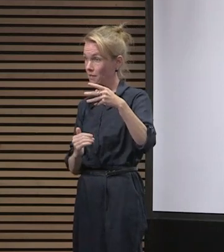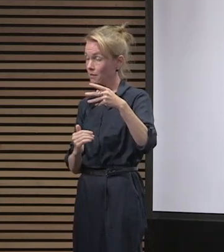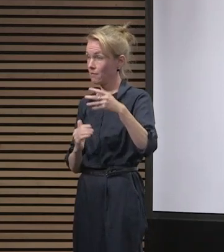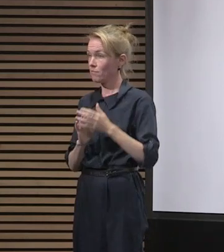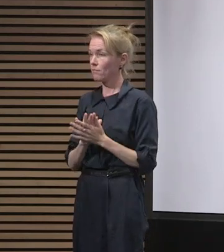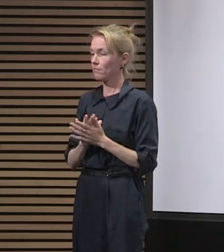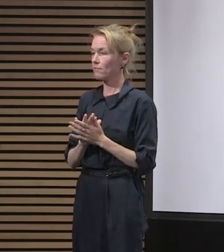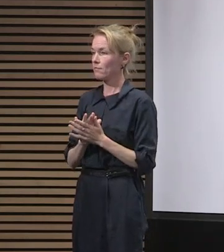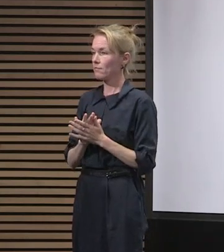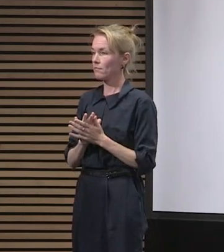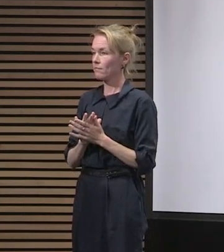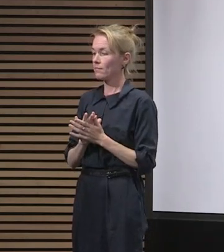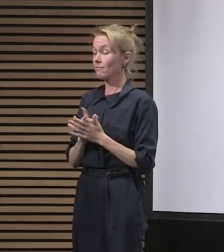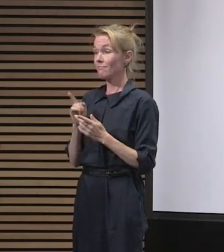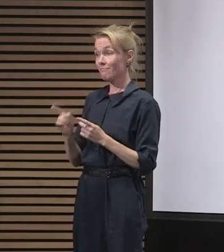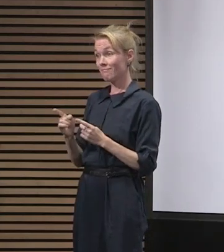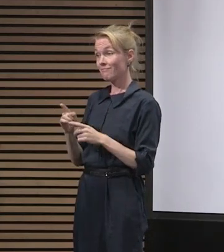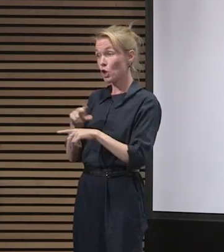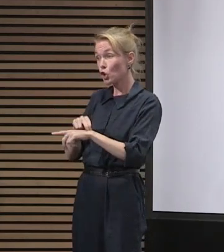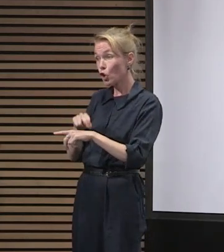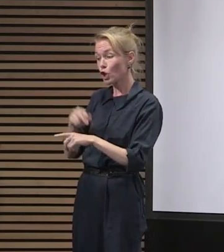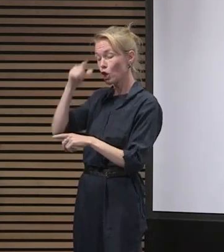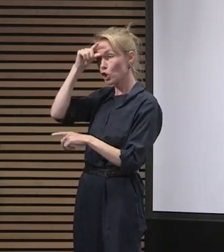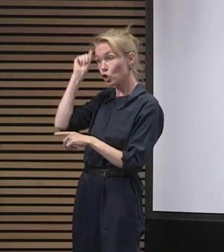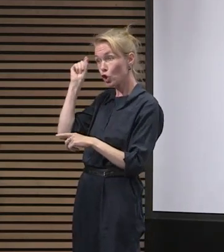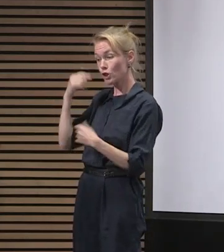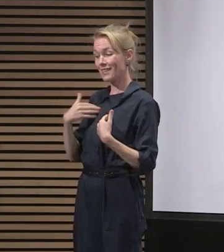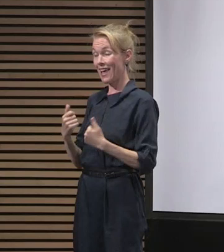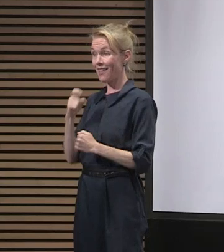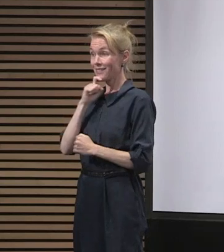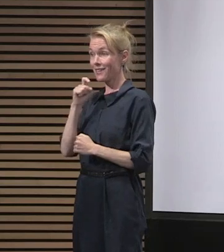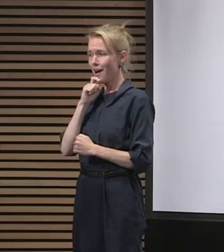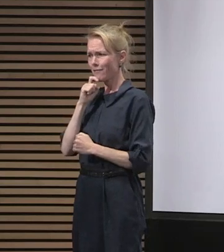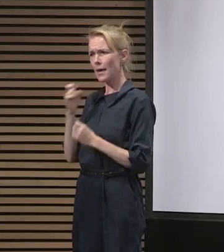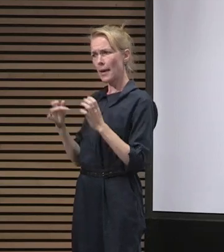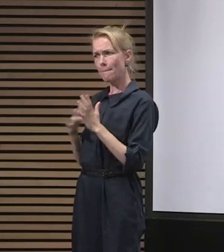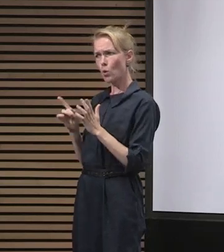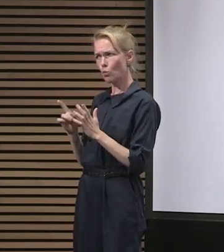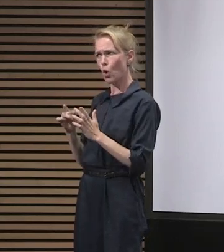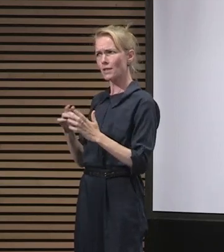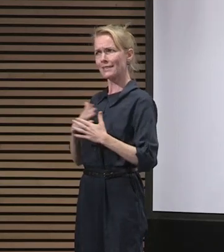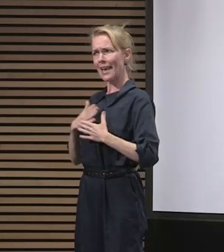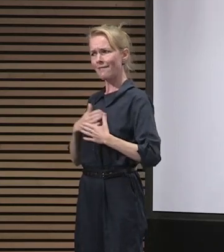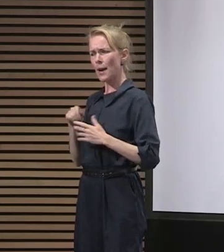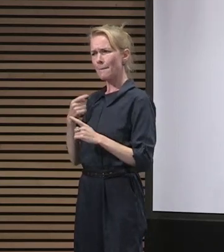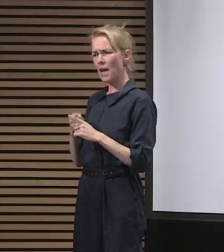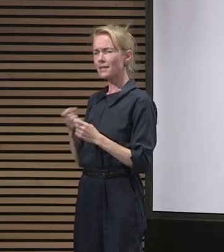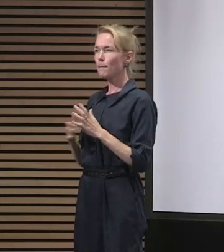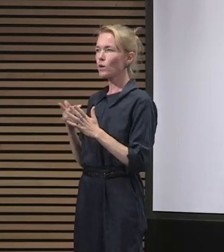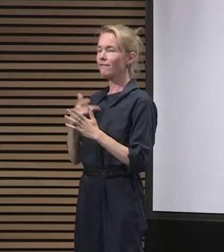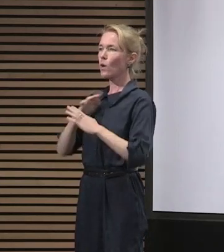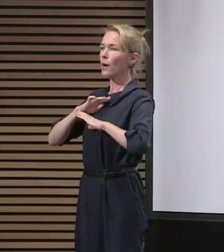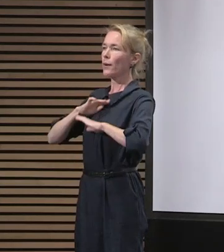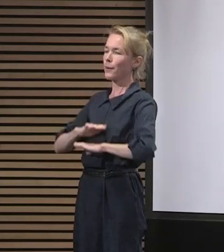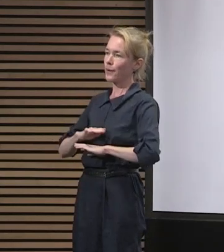also conscious that our frontline health workers not only need to be safe, they need to feel safe. And I know